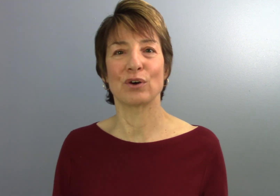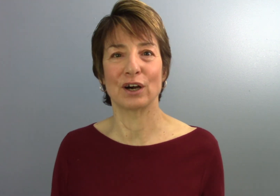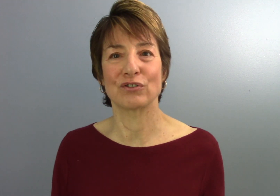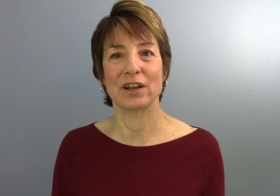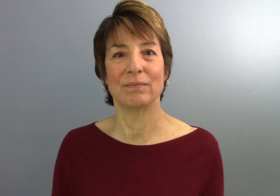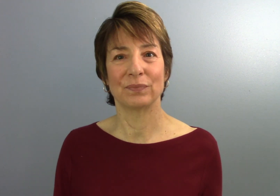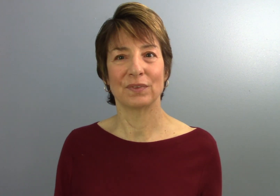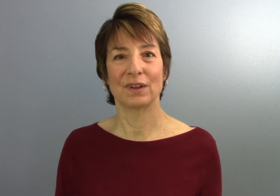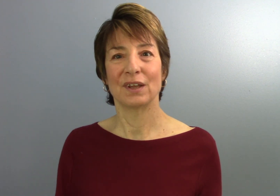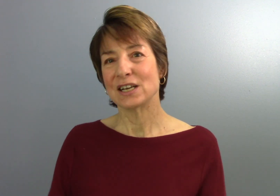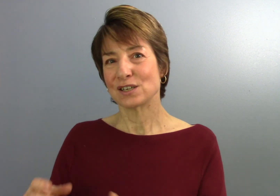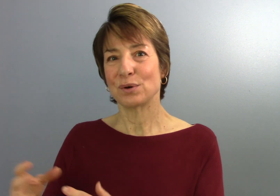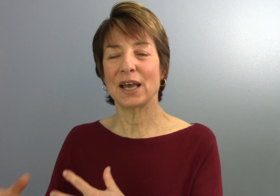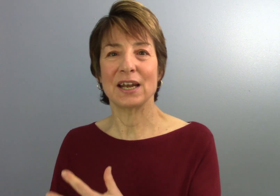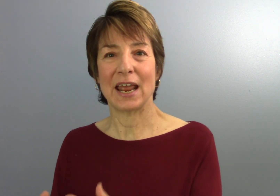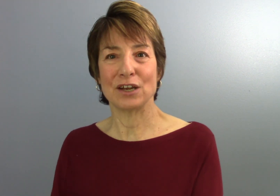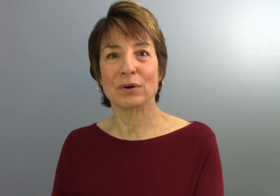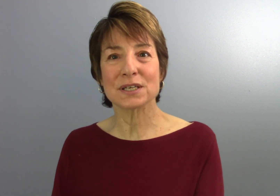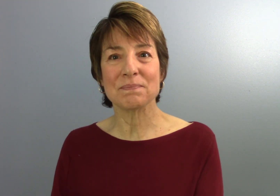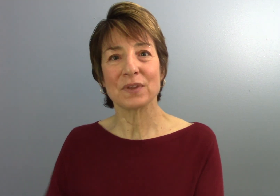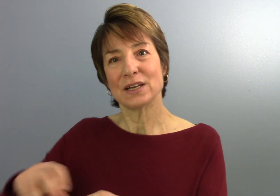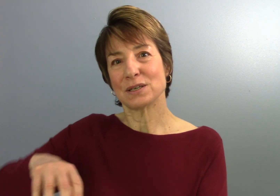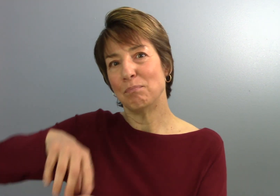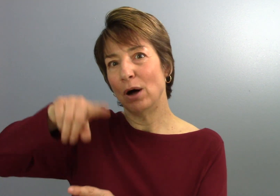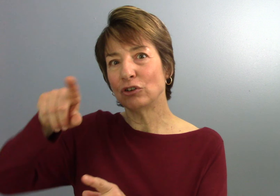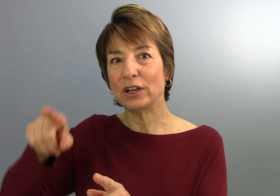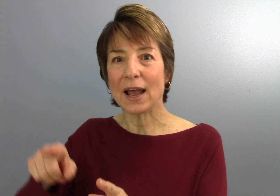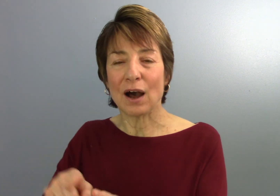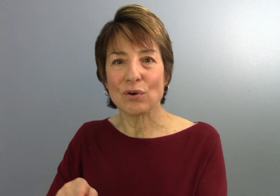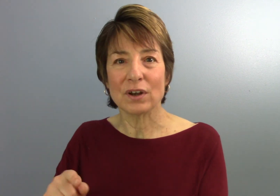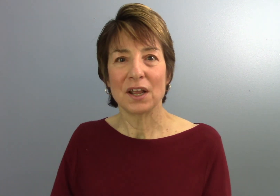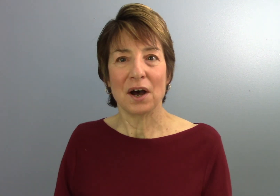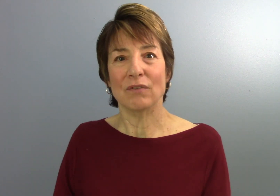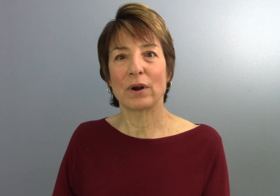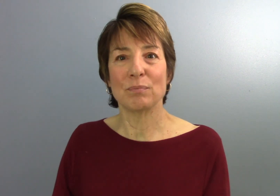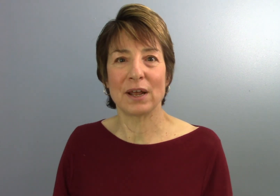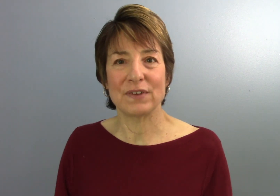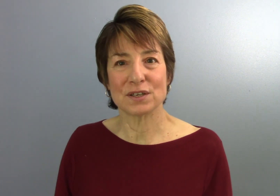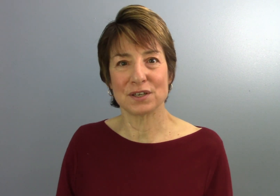country. So again, an aneurysm is a bulging out of one of the blood vessels in the